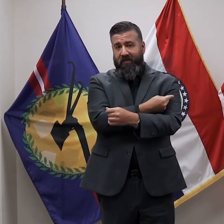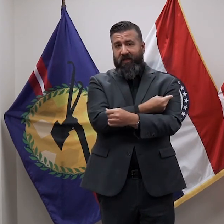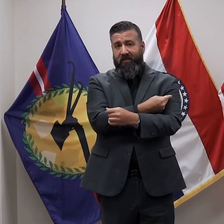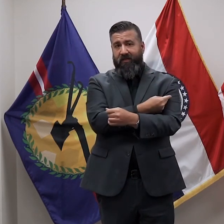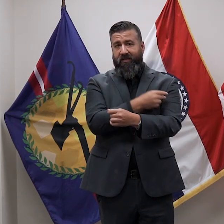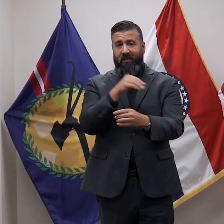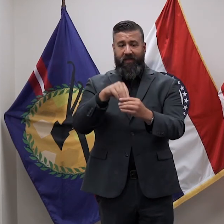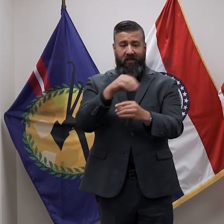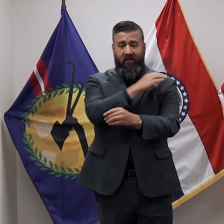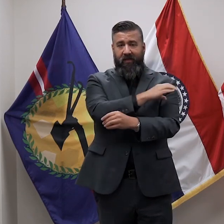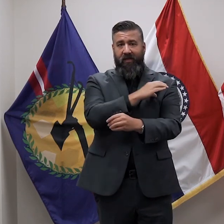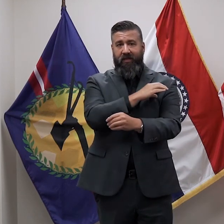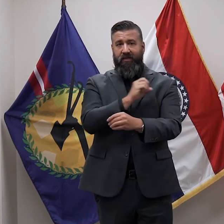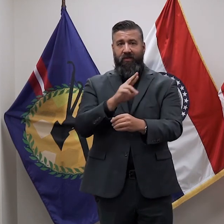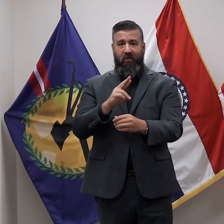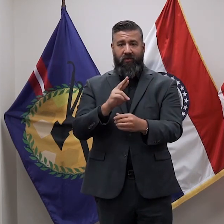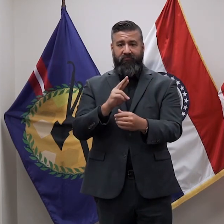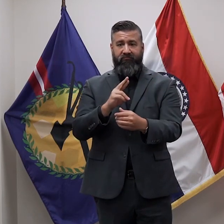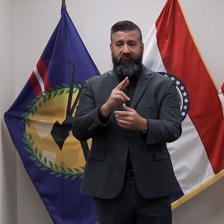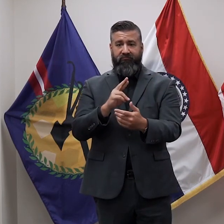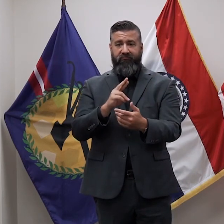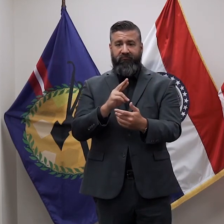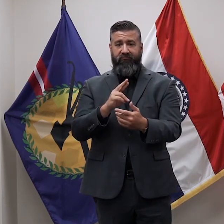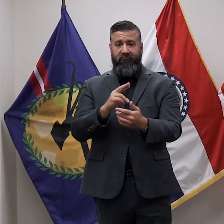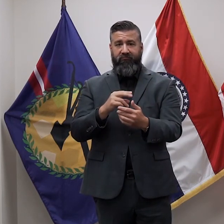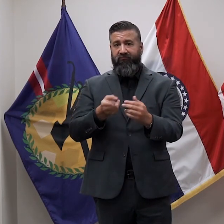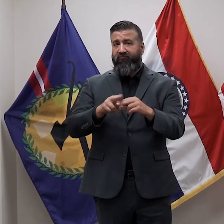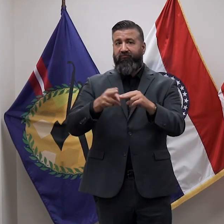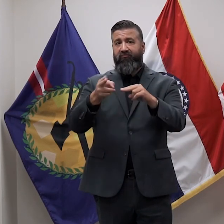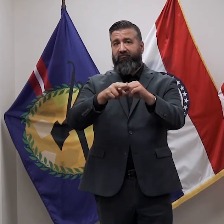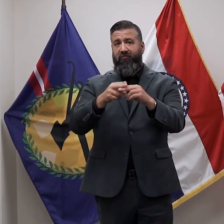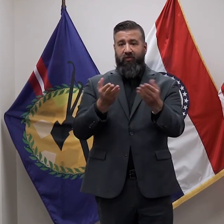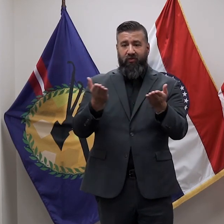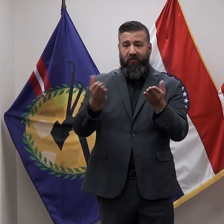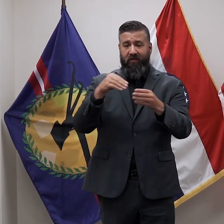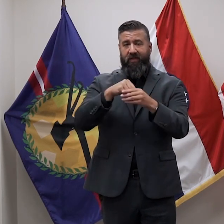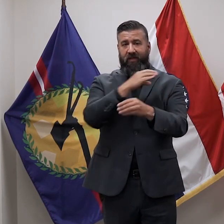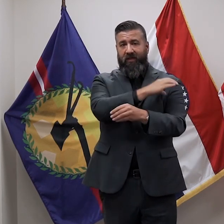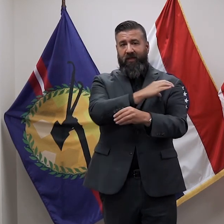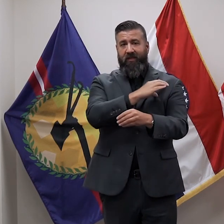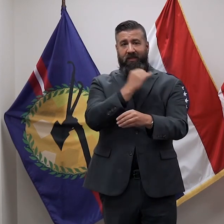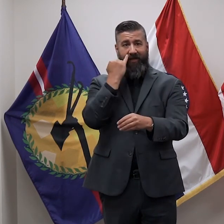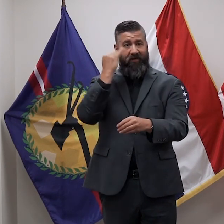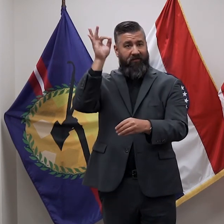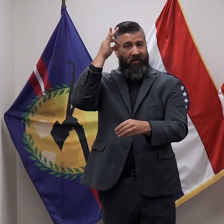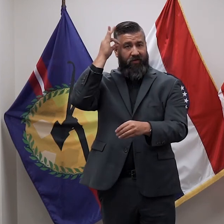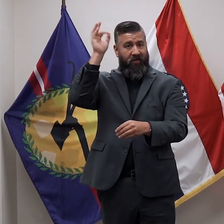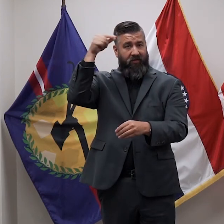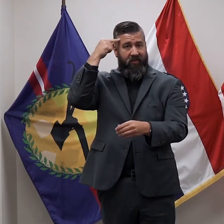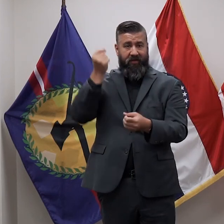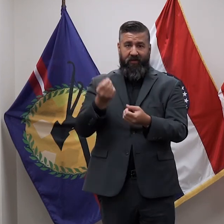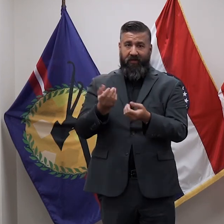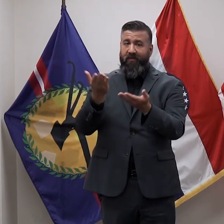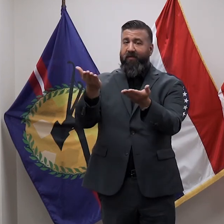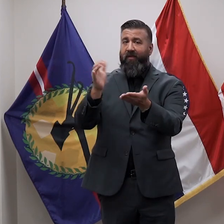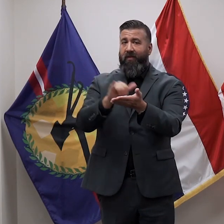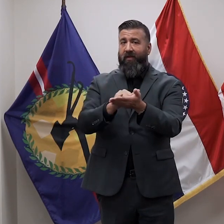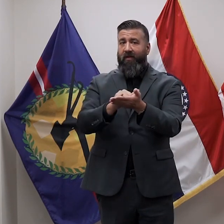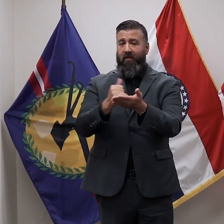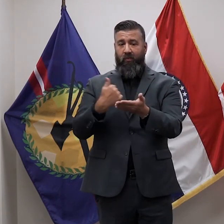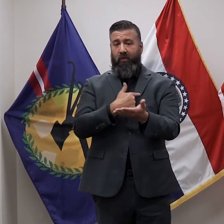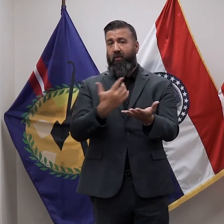community clinics, or rolling up our own clinics in order to be able to meet that need if the federal government advises it. We want to be responsible for